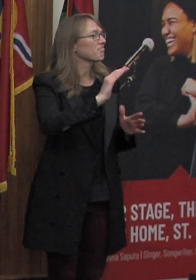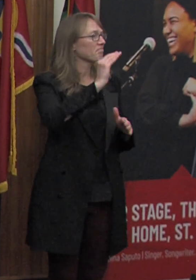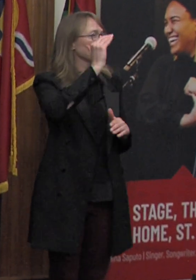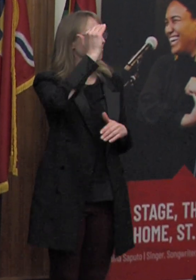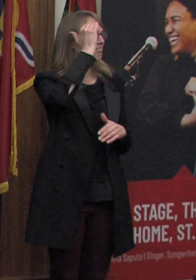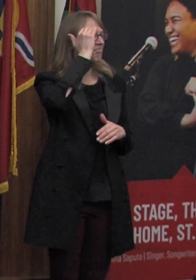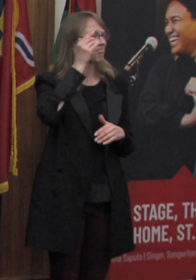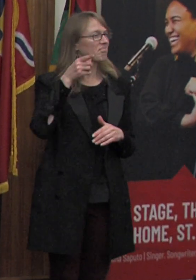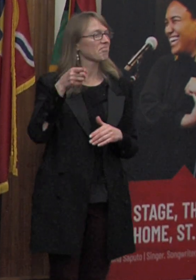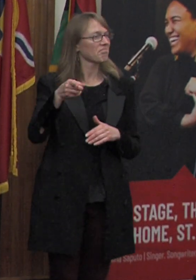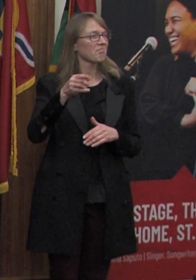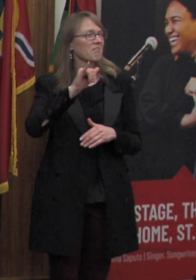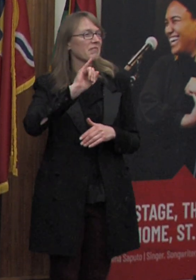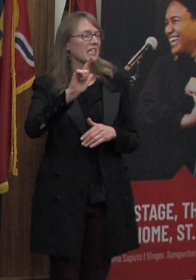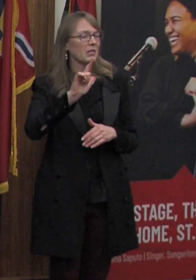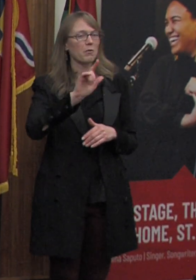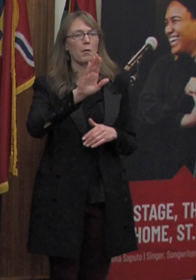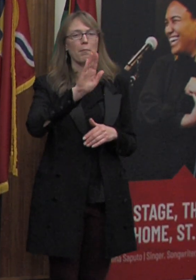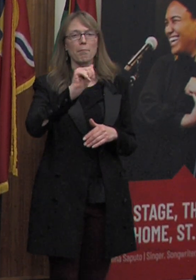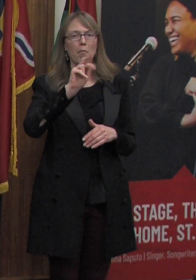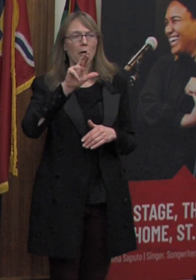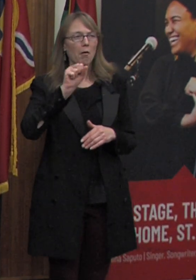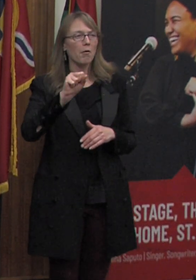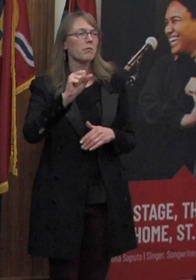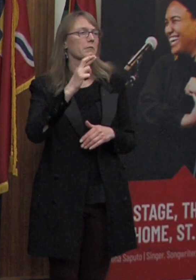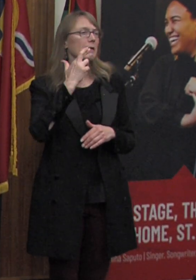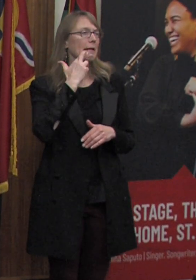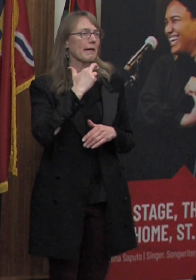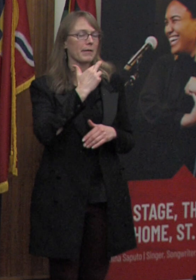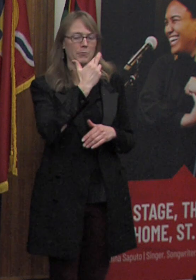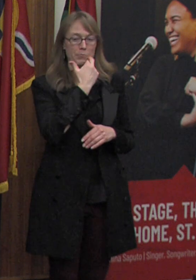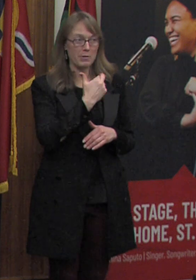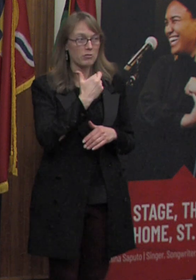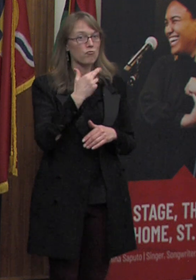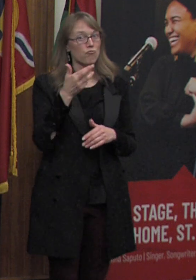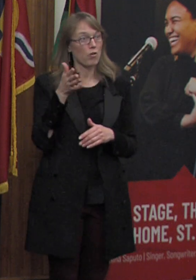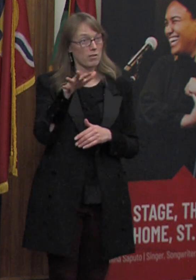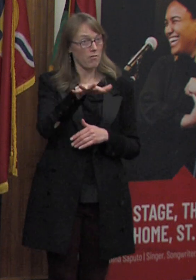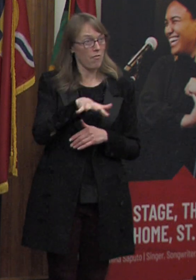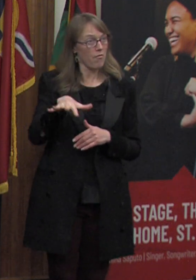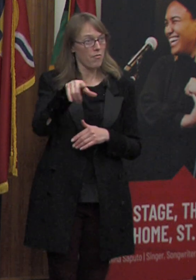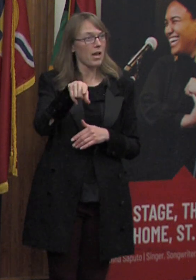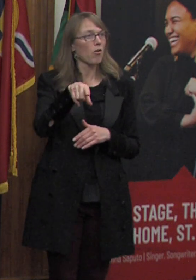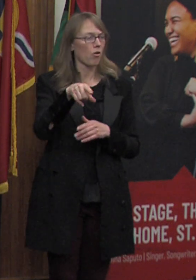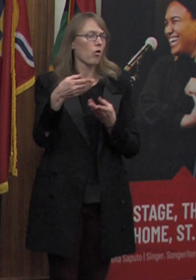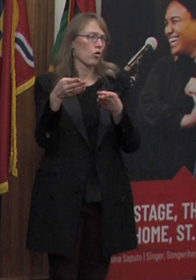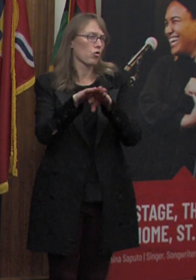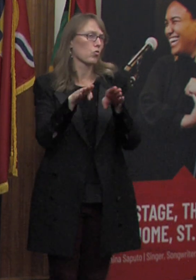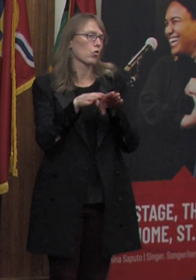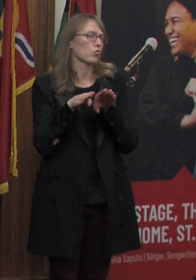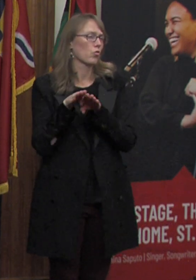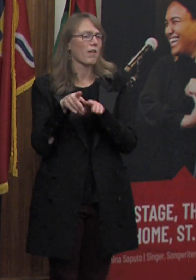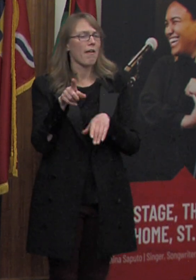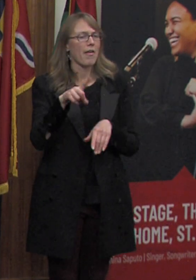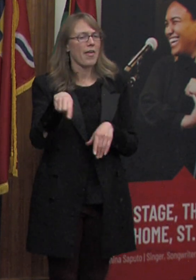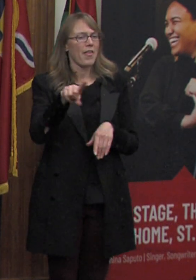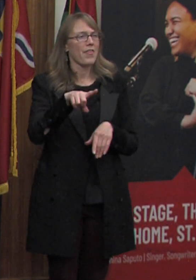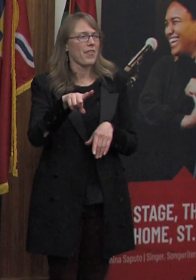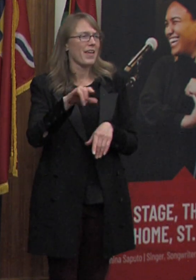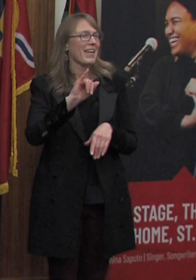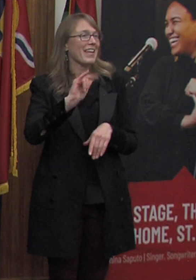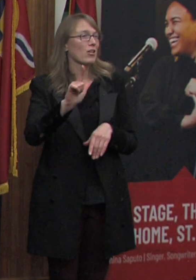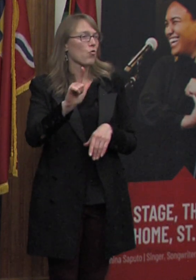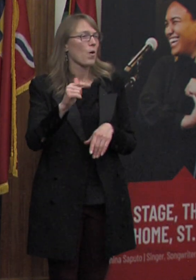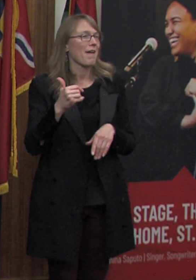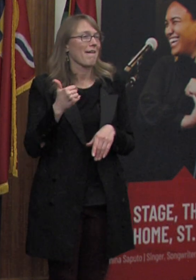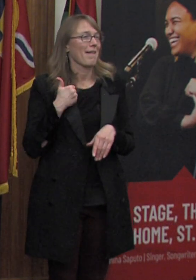just recommended that yesterday. Illinois has some, I believe, 90 cases.